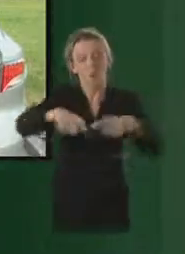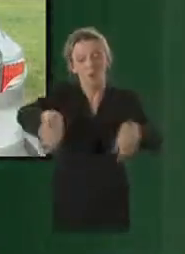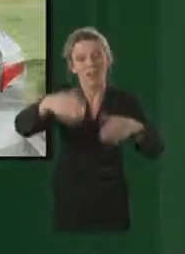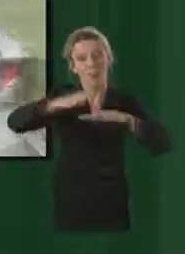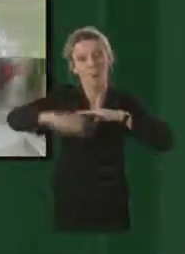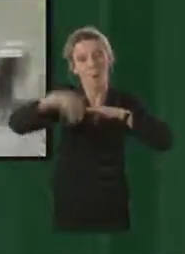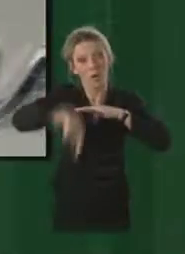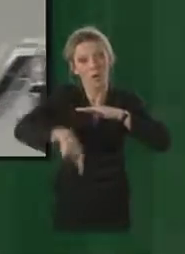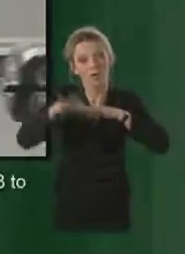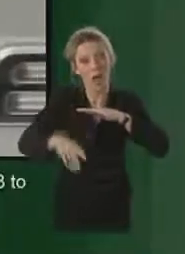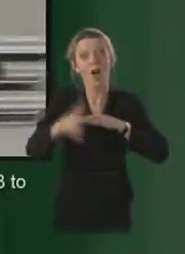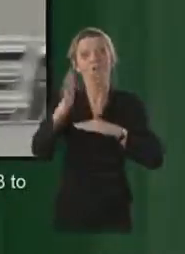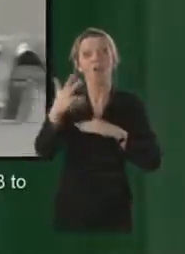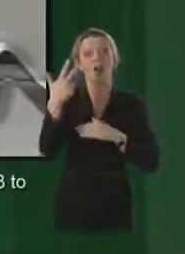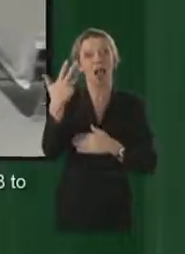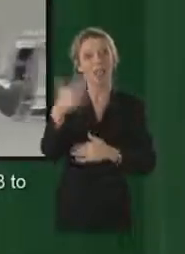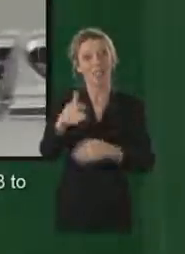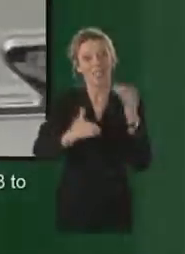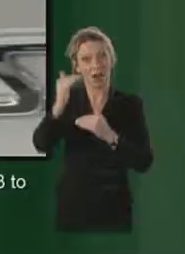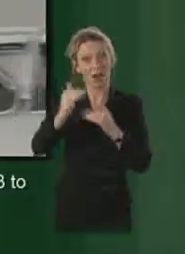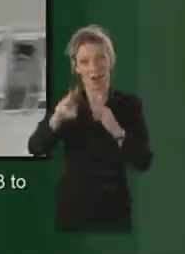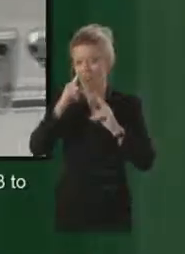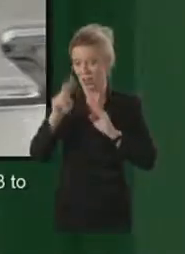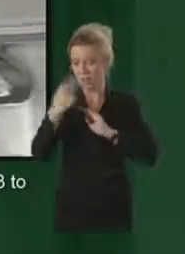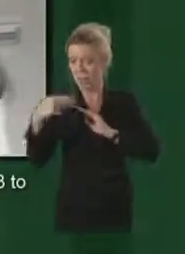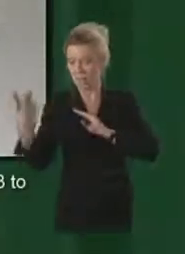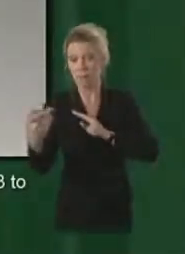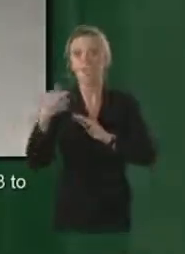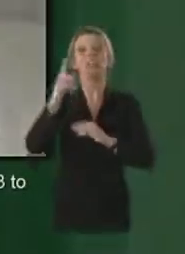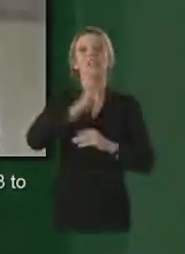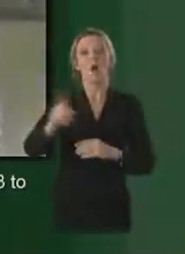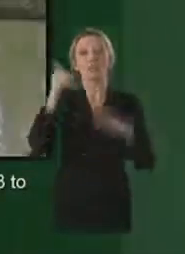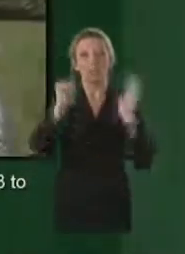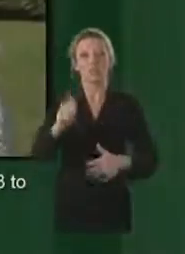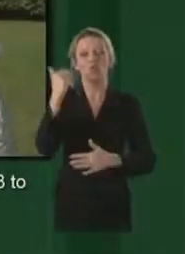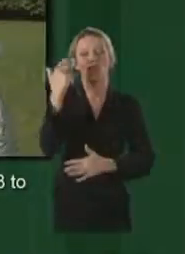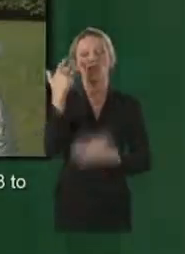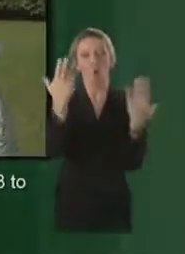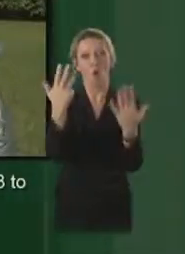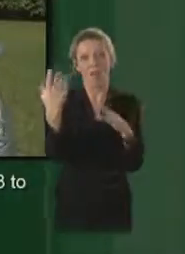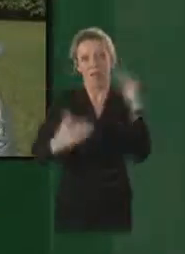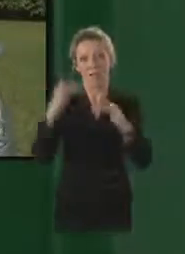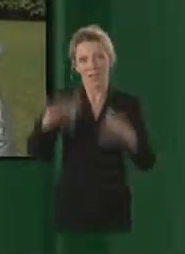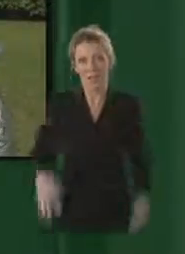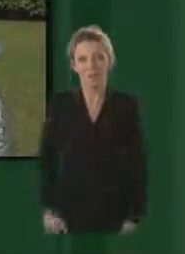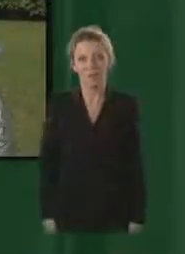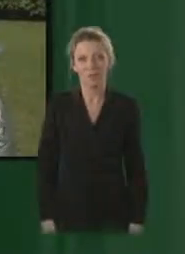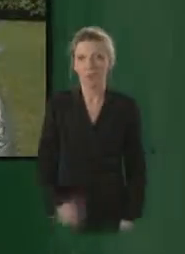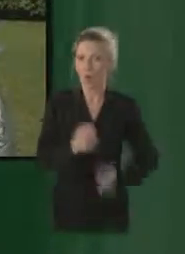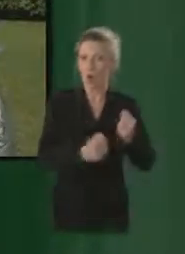compartments in the floor, above that 543 liters, with the seats folded down even 1,609 liters. The